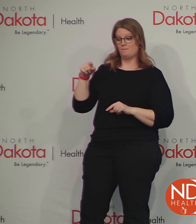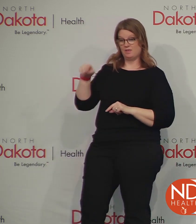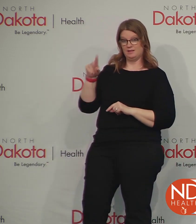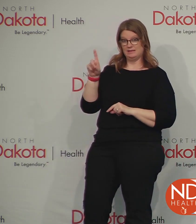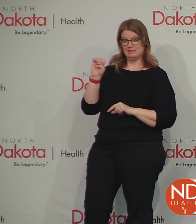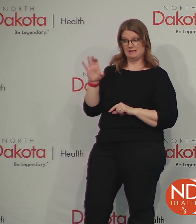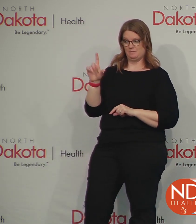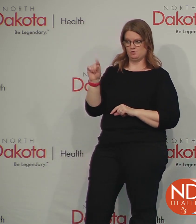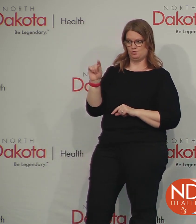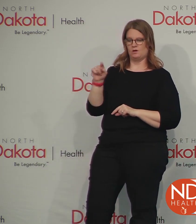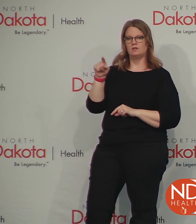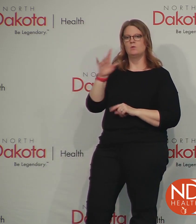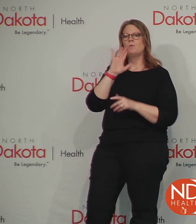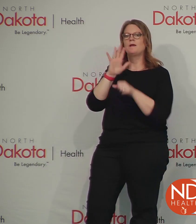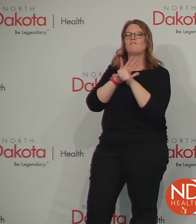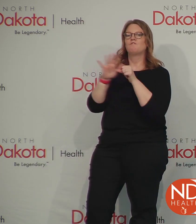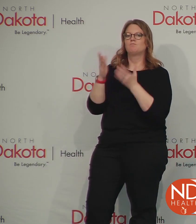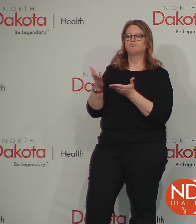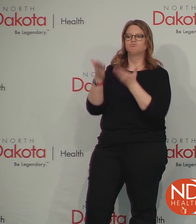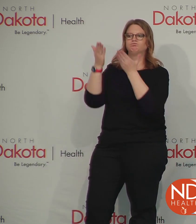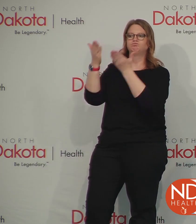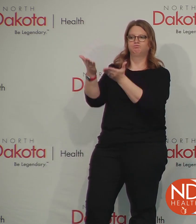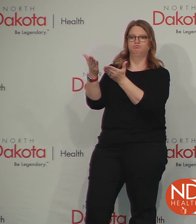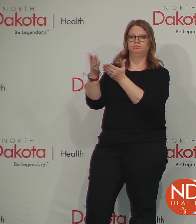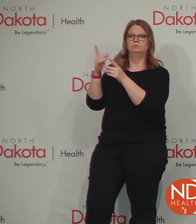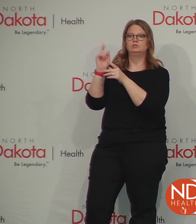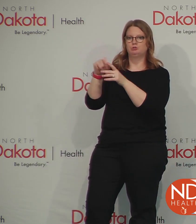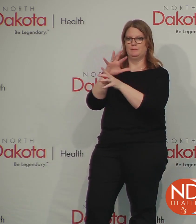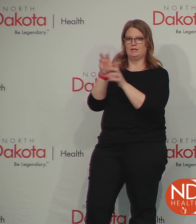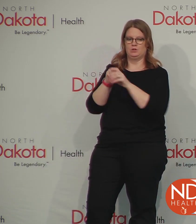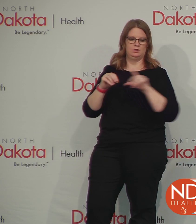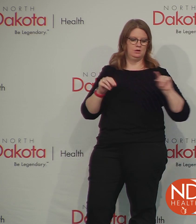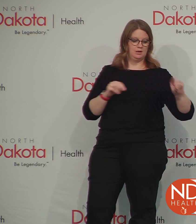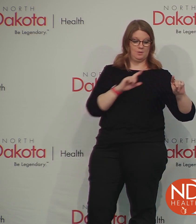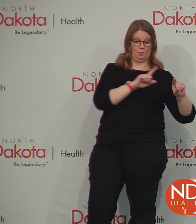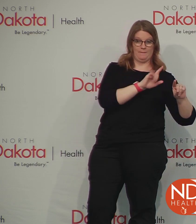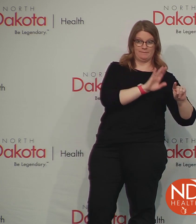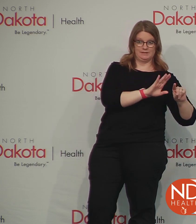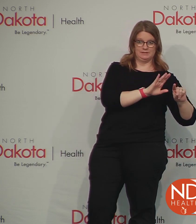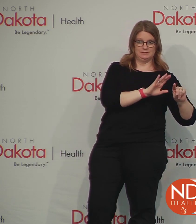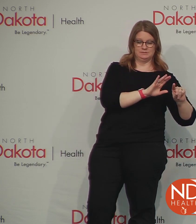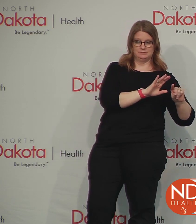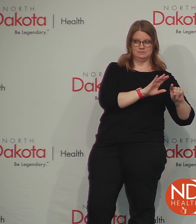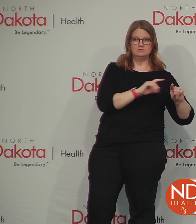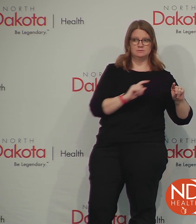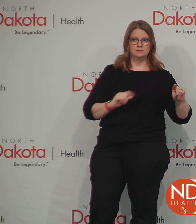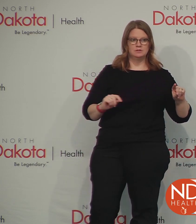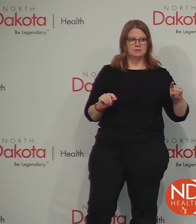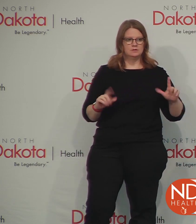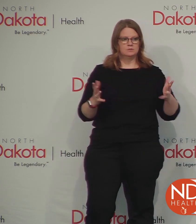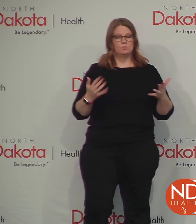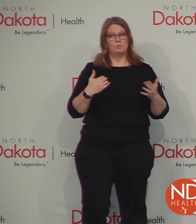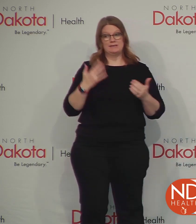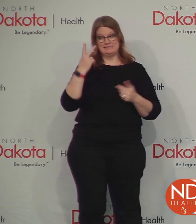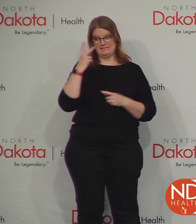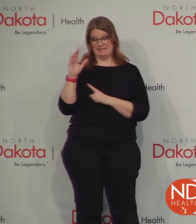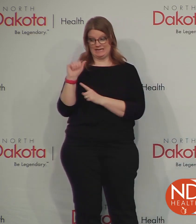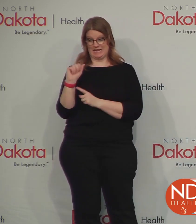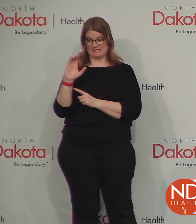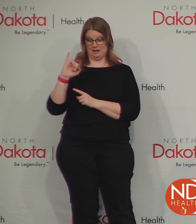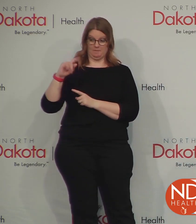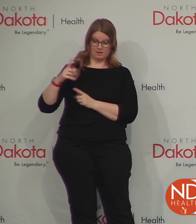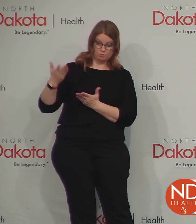their recommendation for who should be in Phase 1B. And so we kind of do want to see, what ACIP is